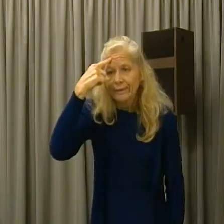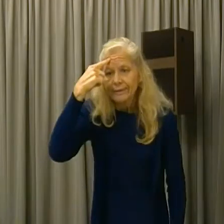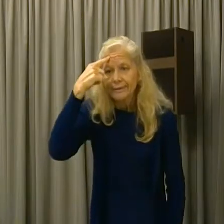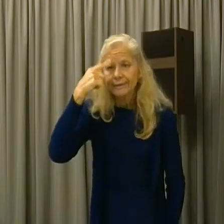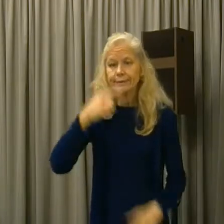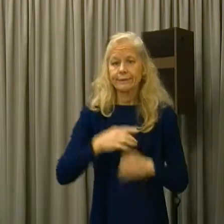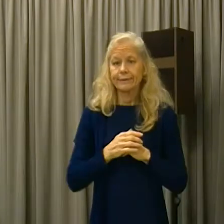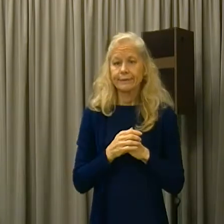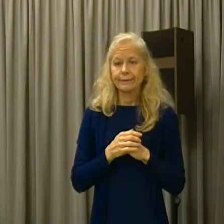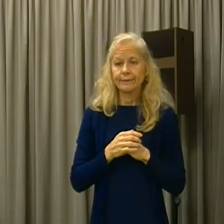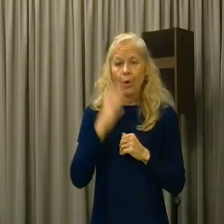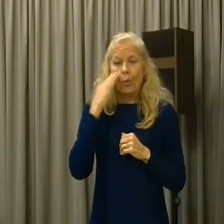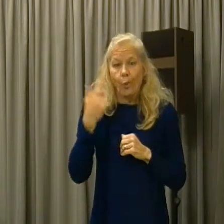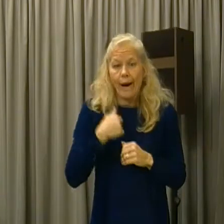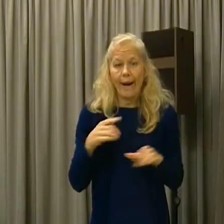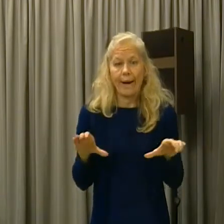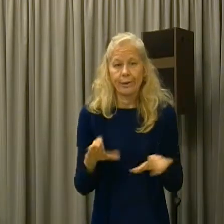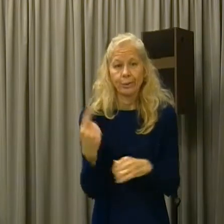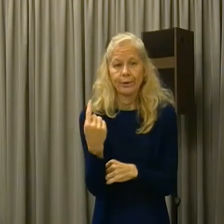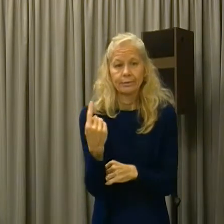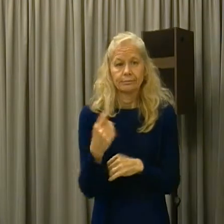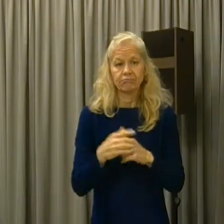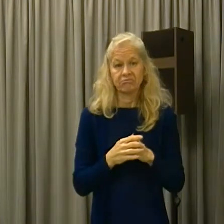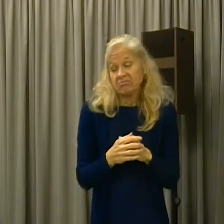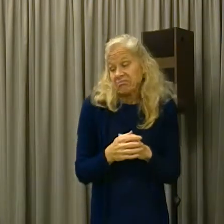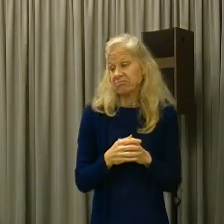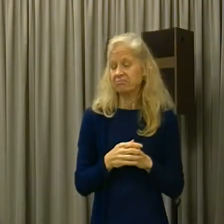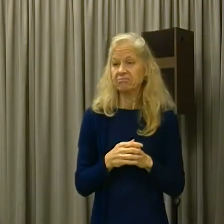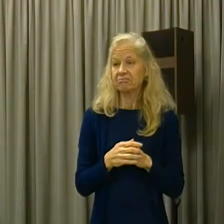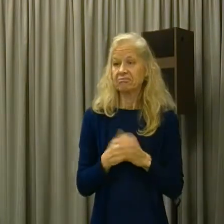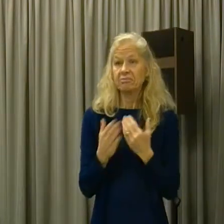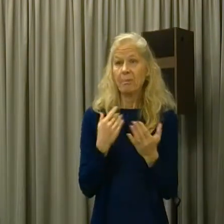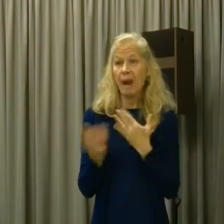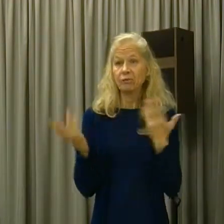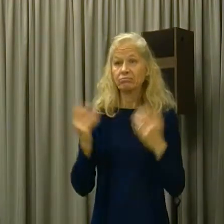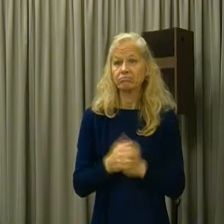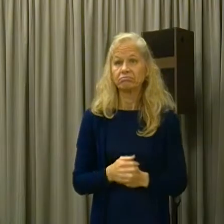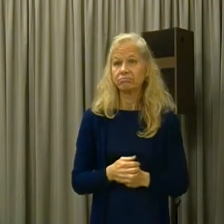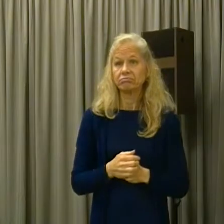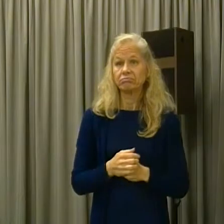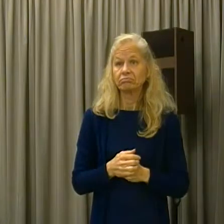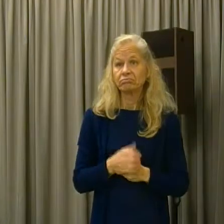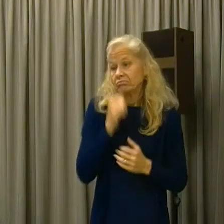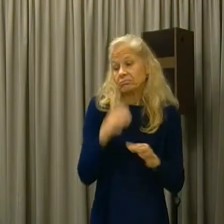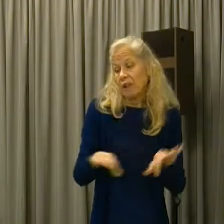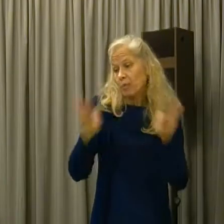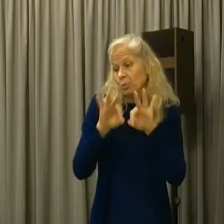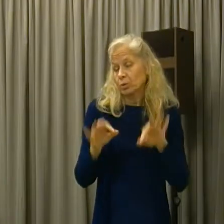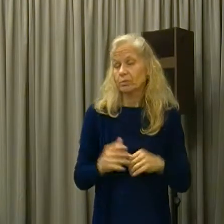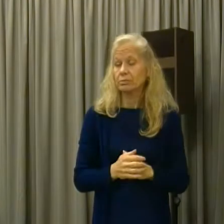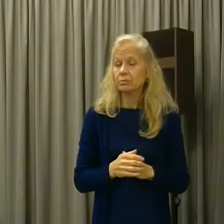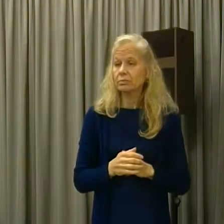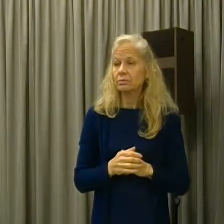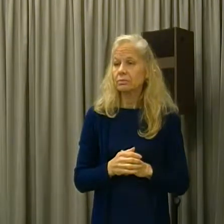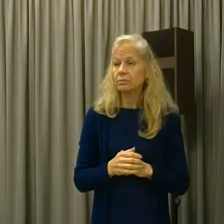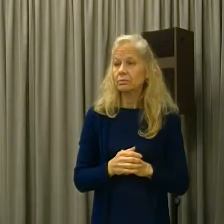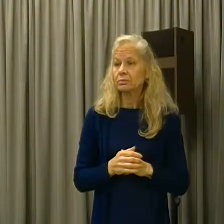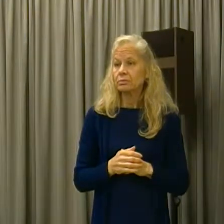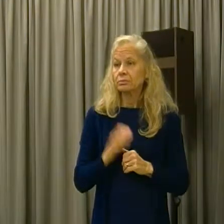number one, if we're not living to please Him? There's something wrong right there with our thinking if we're not living for Him first,